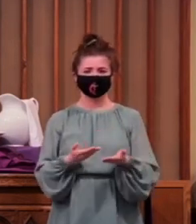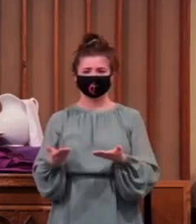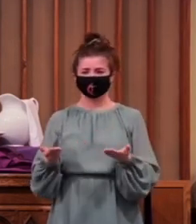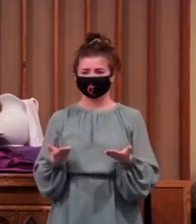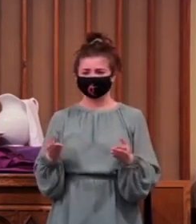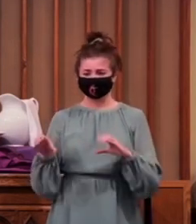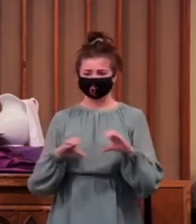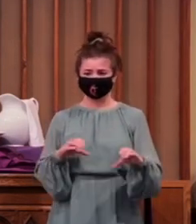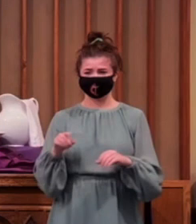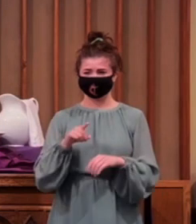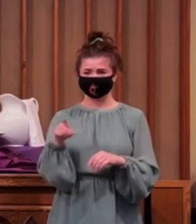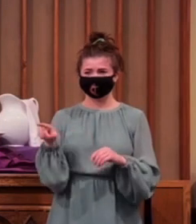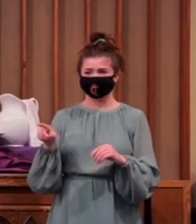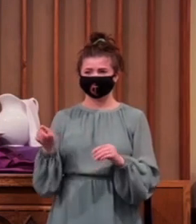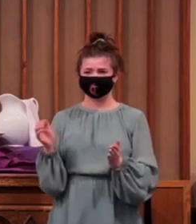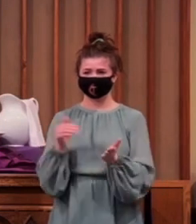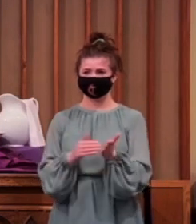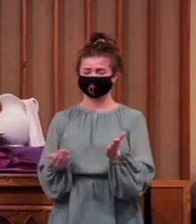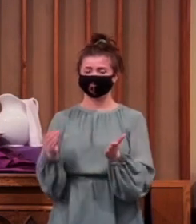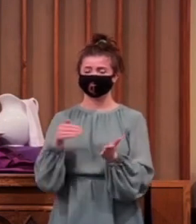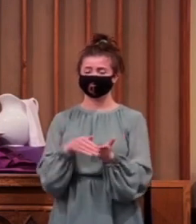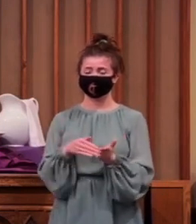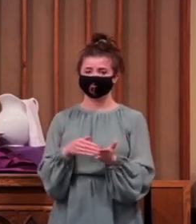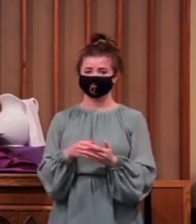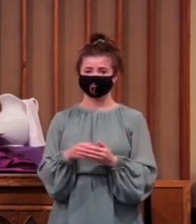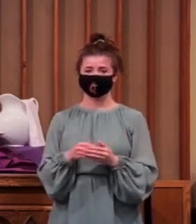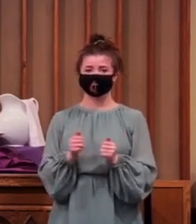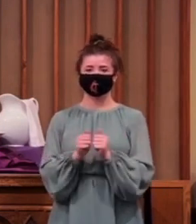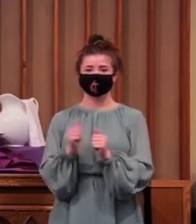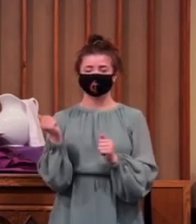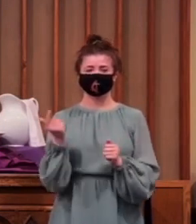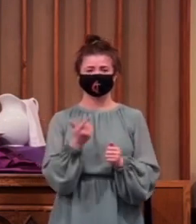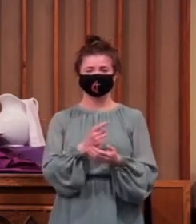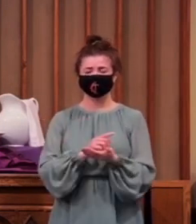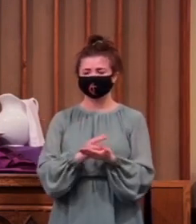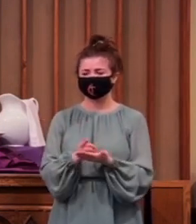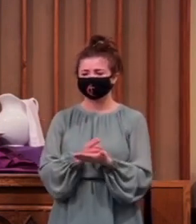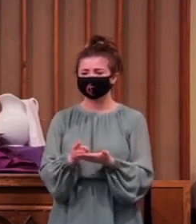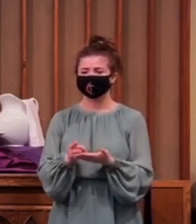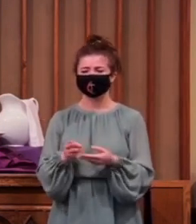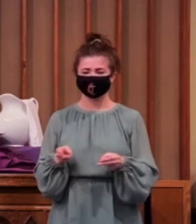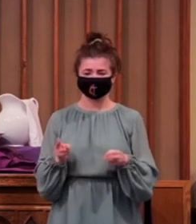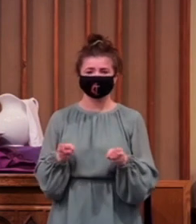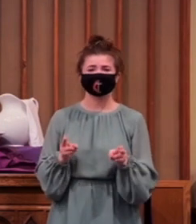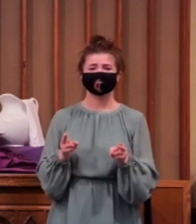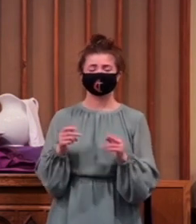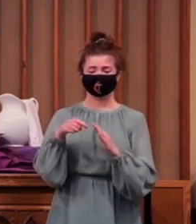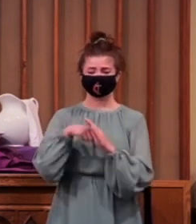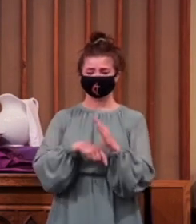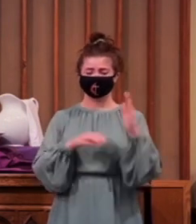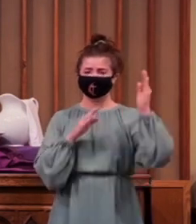all the time. So with all earnestness, a sense of urgency, a deep hope